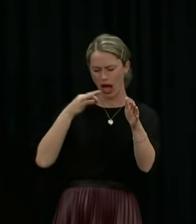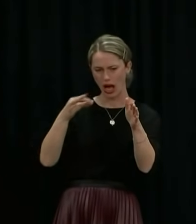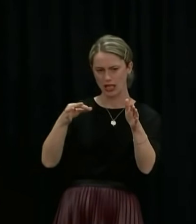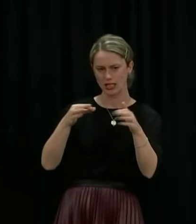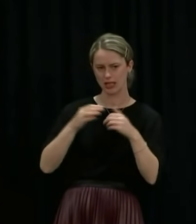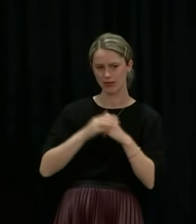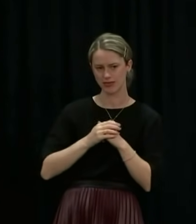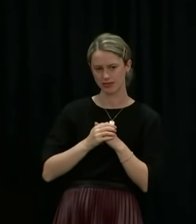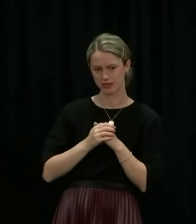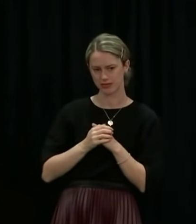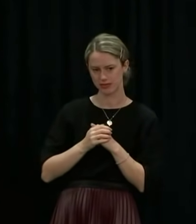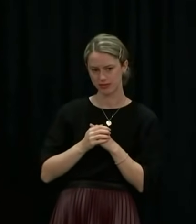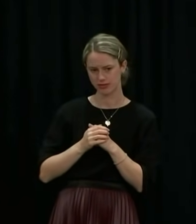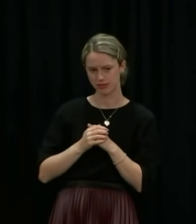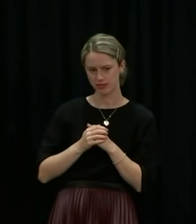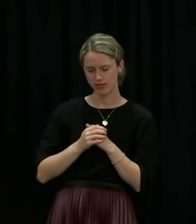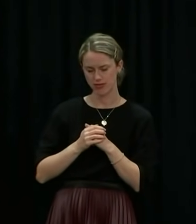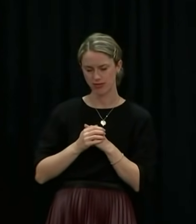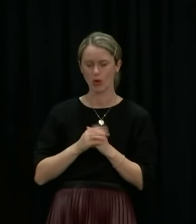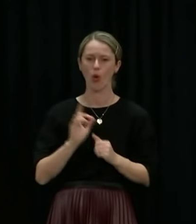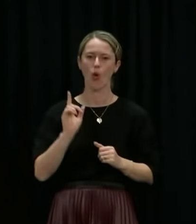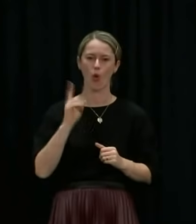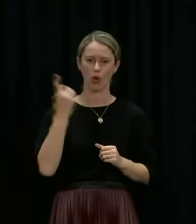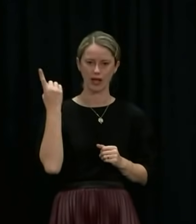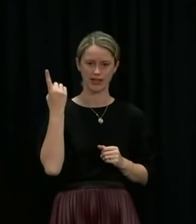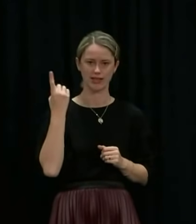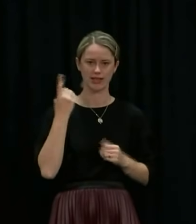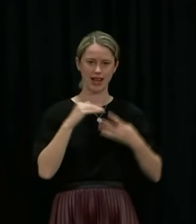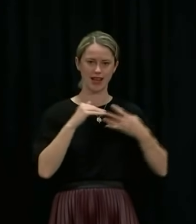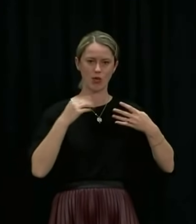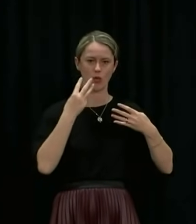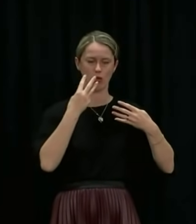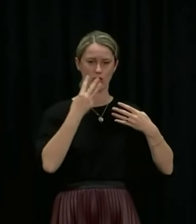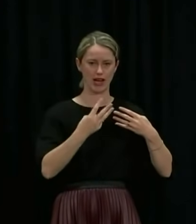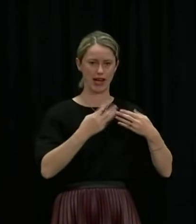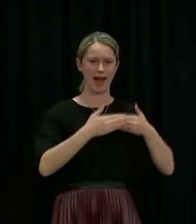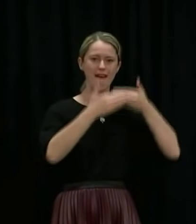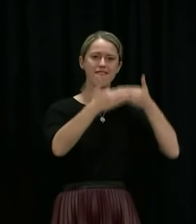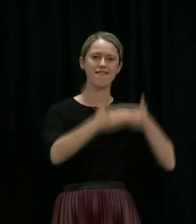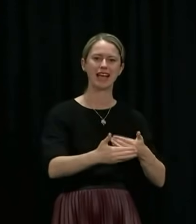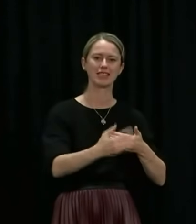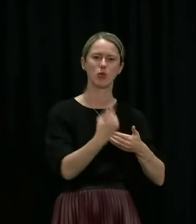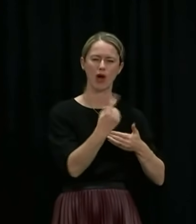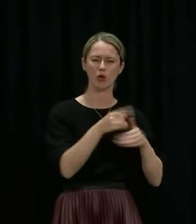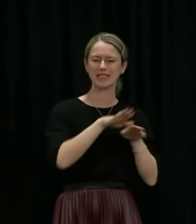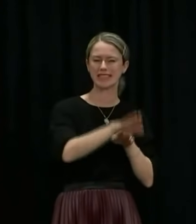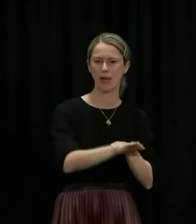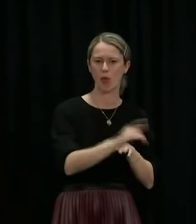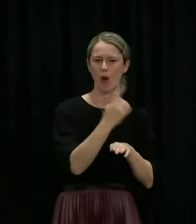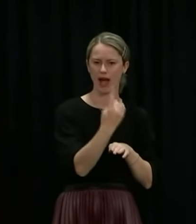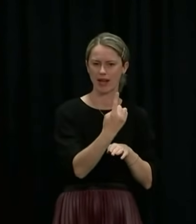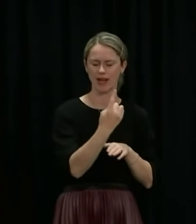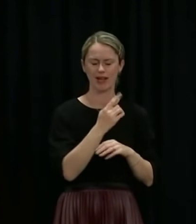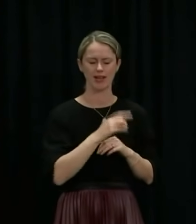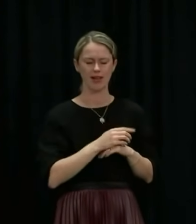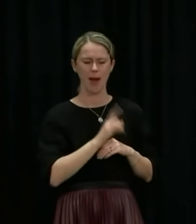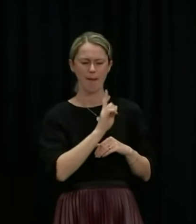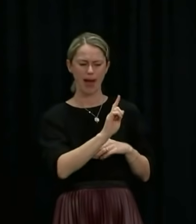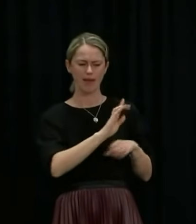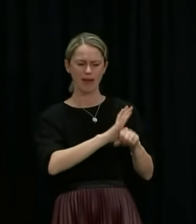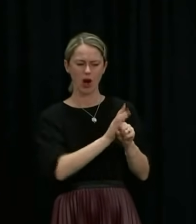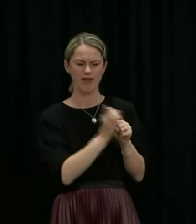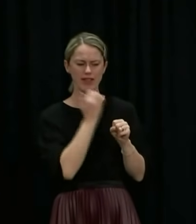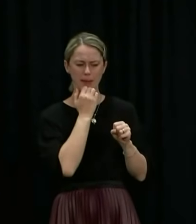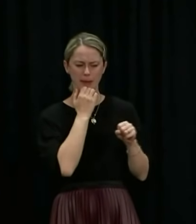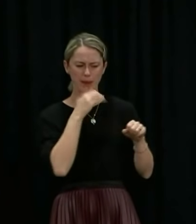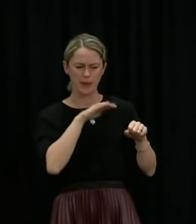had a week of the phase 1 level 3 restriction in Auckland so far. I think case numbers off the back of the envelope are 43 in average. Was